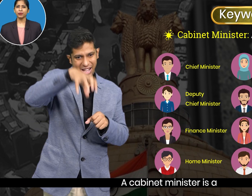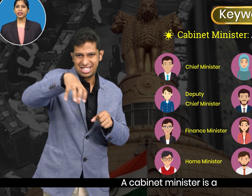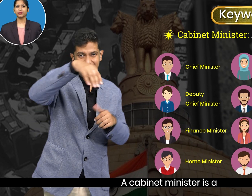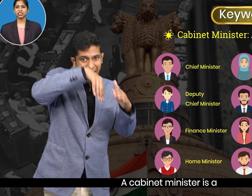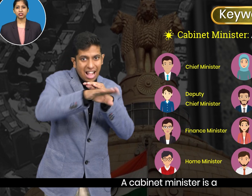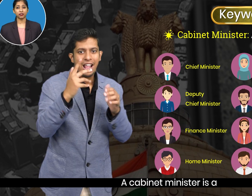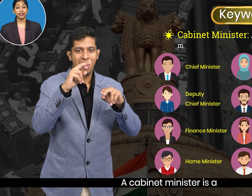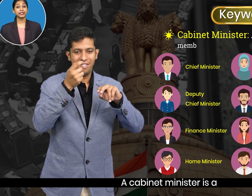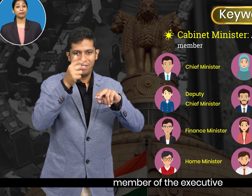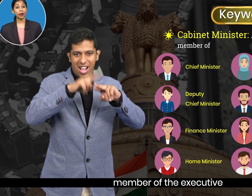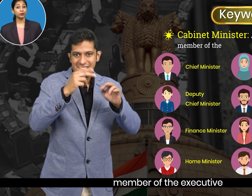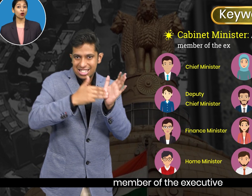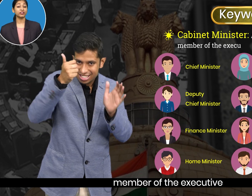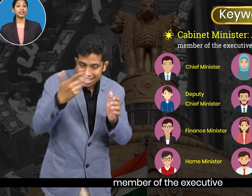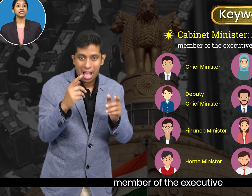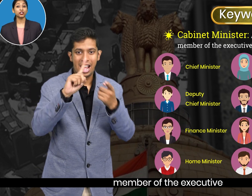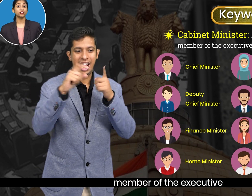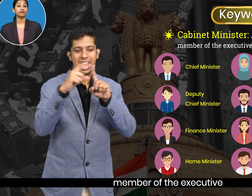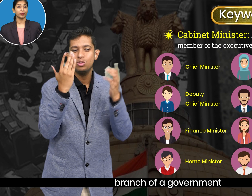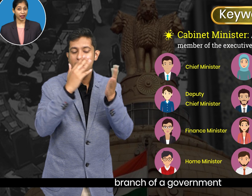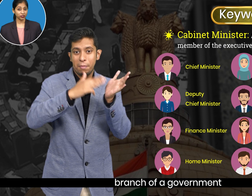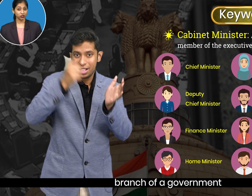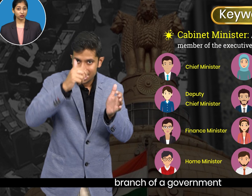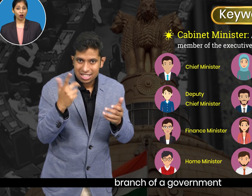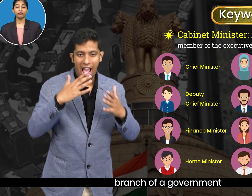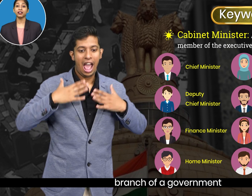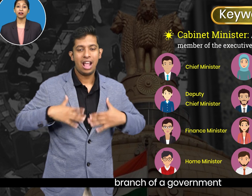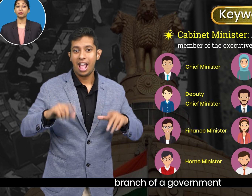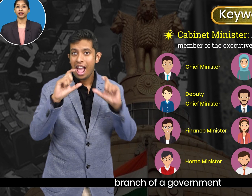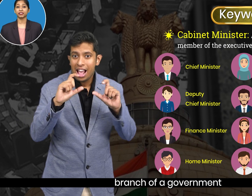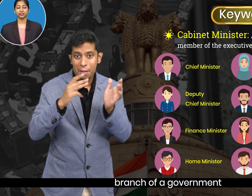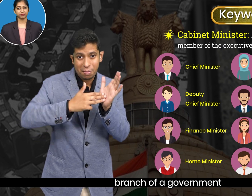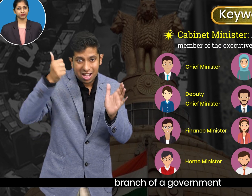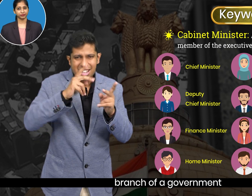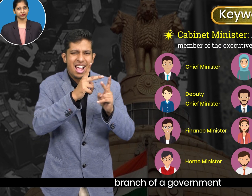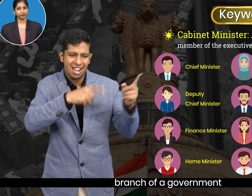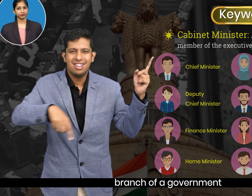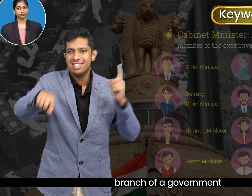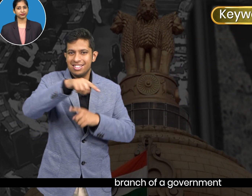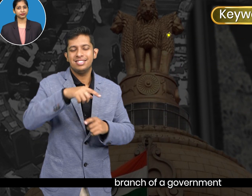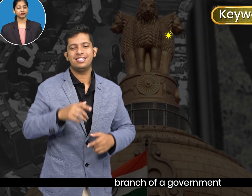A cabinet minister is a member of the executive branch of a government.